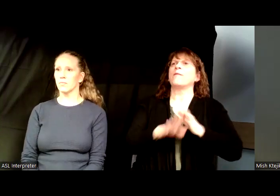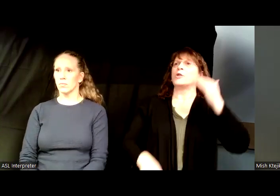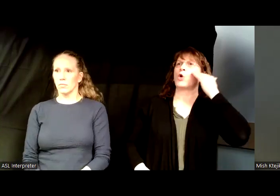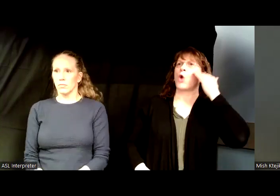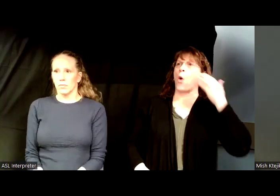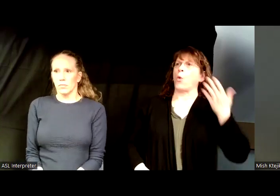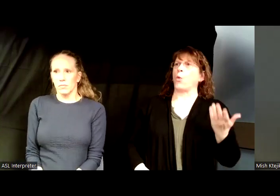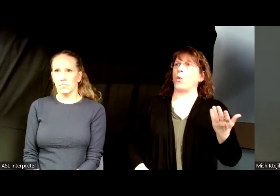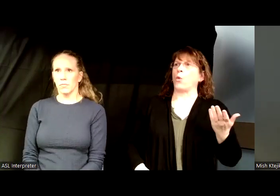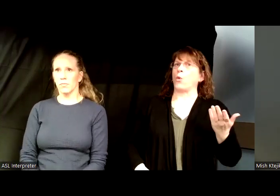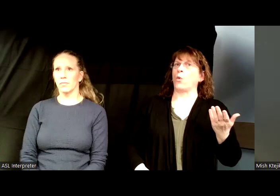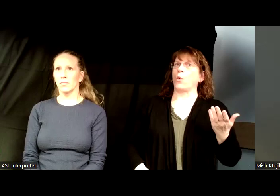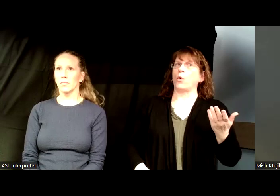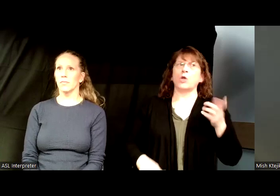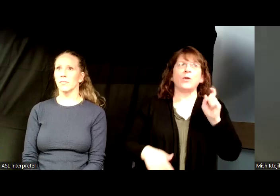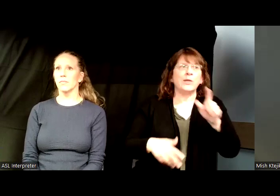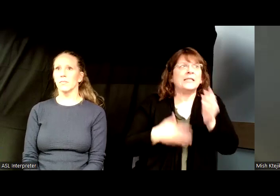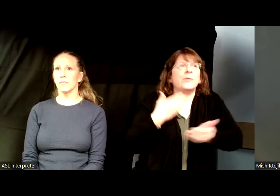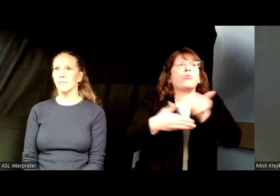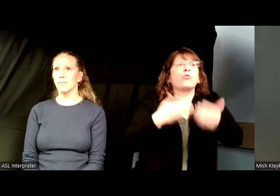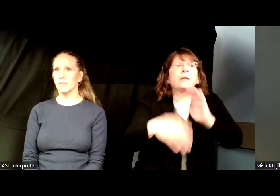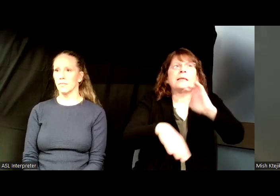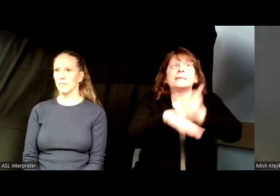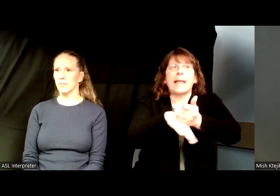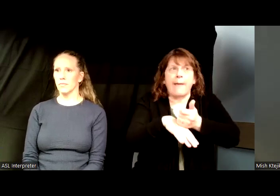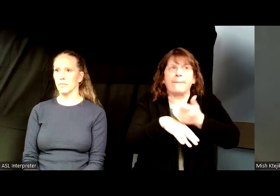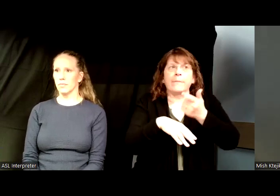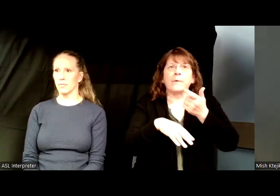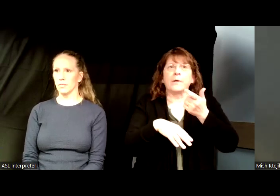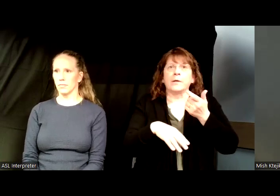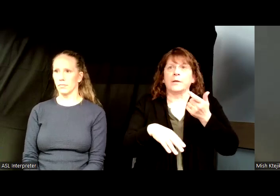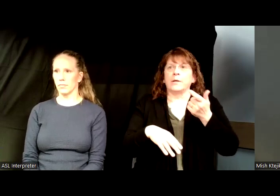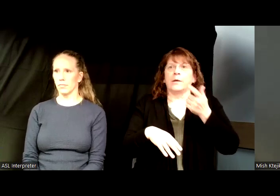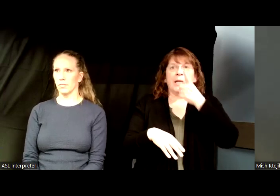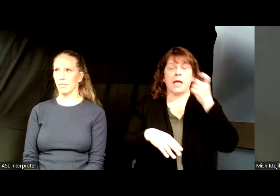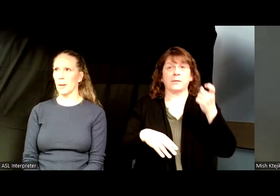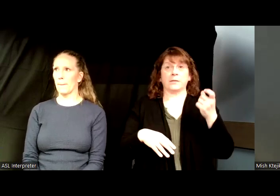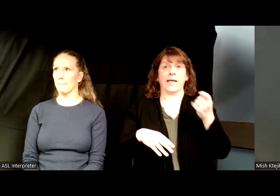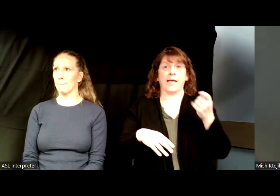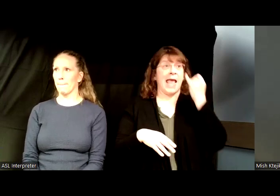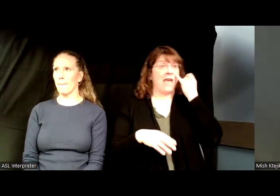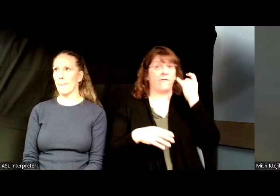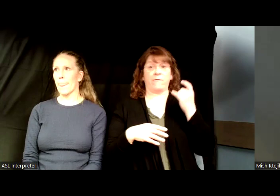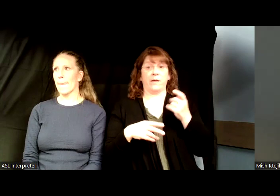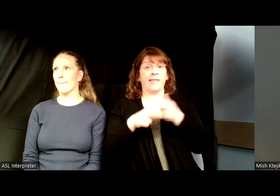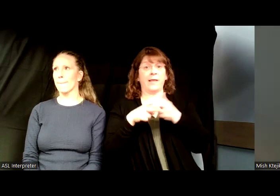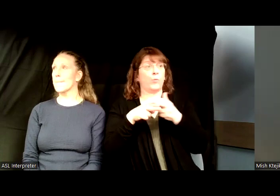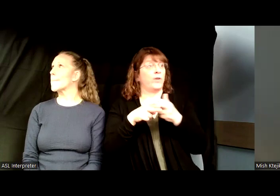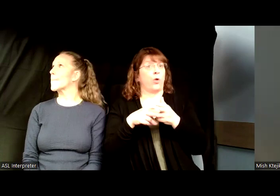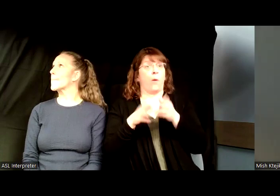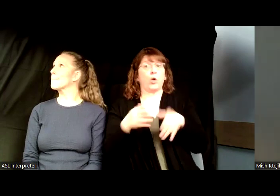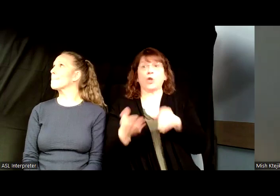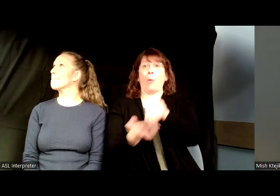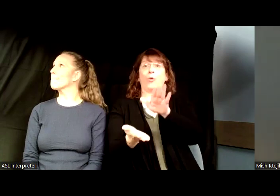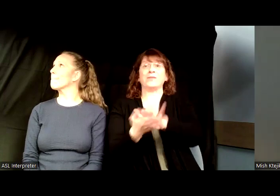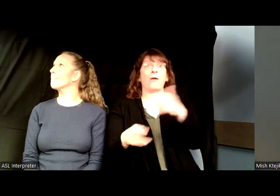to the supervisory interpreter, how would they know? So there should be a process that is established, because